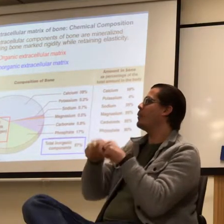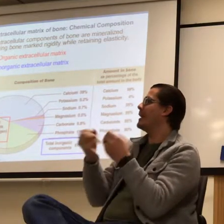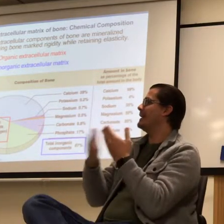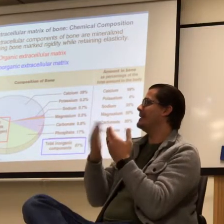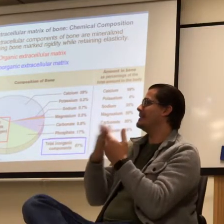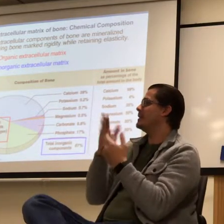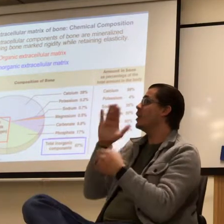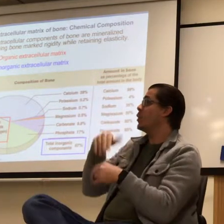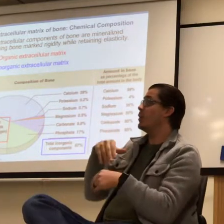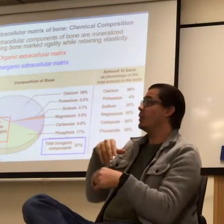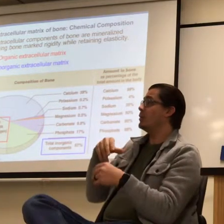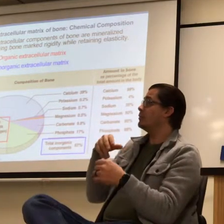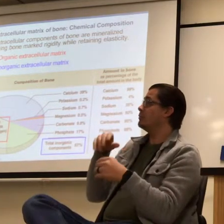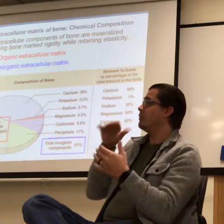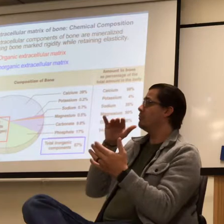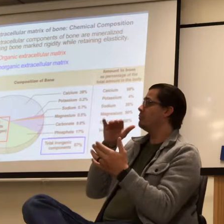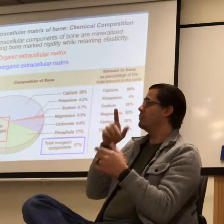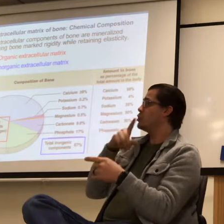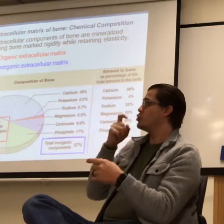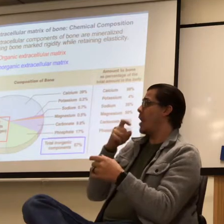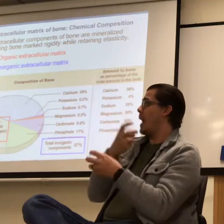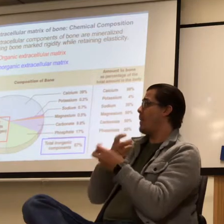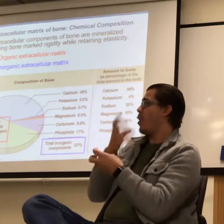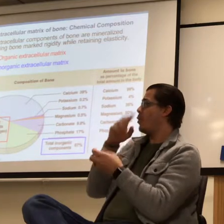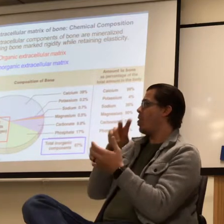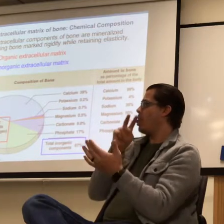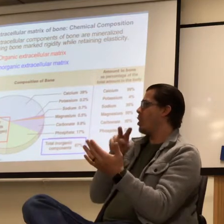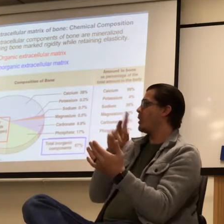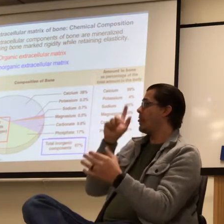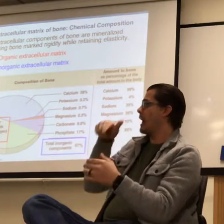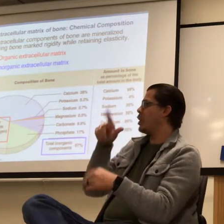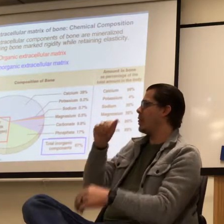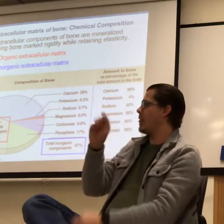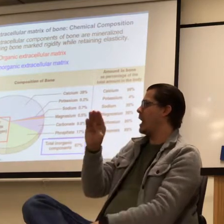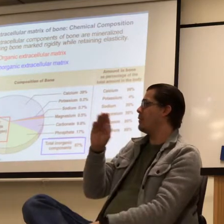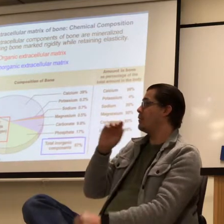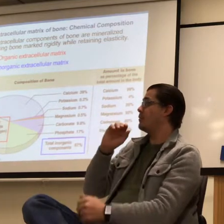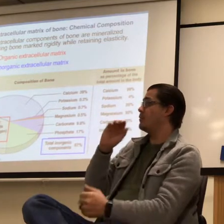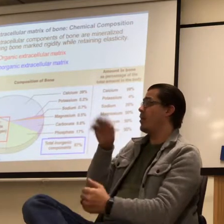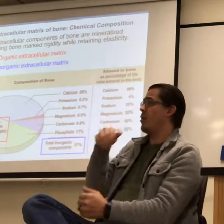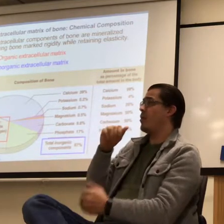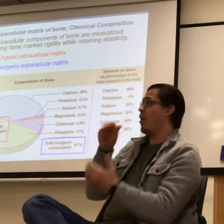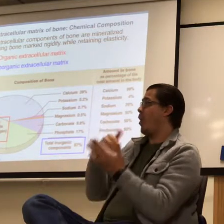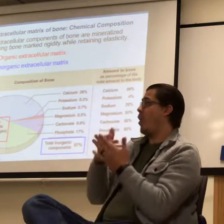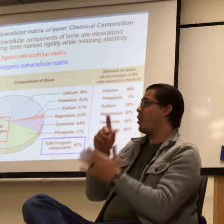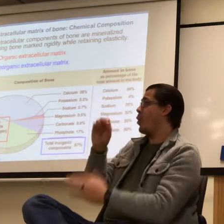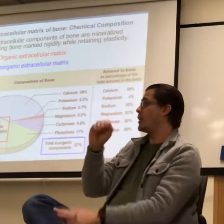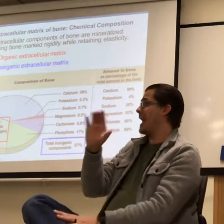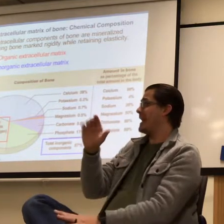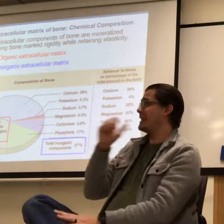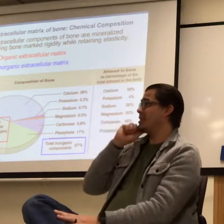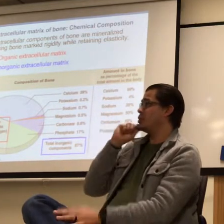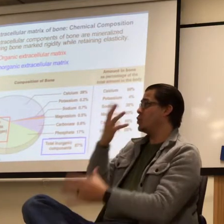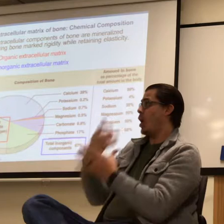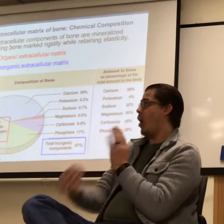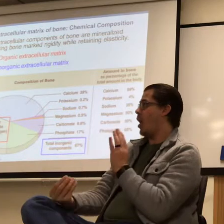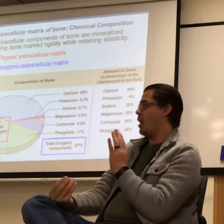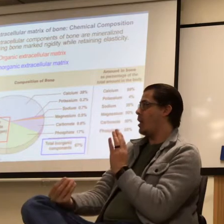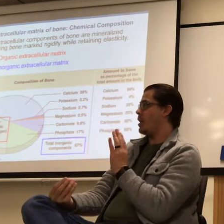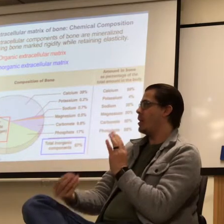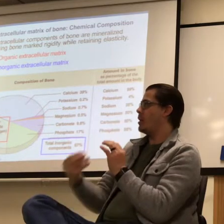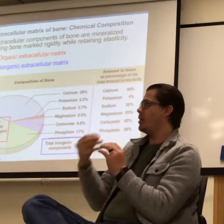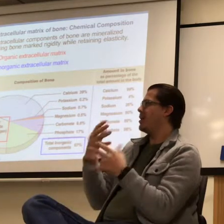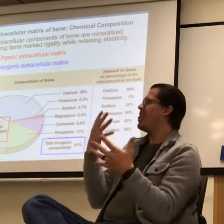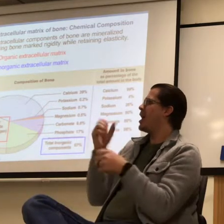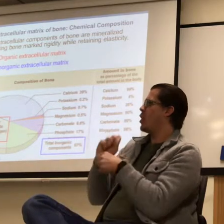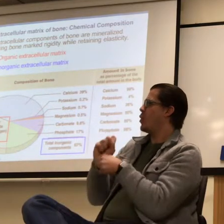later, and the dry bones, all the organic tissue is gone, okay? I do a lot of